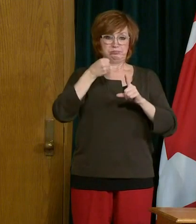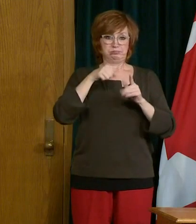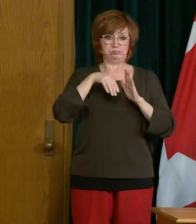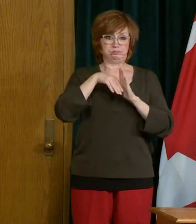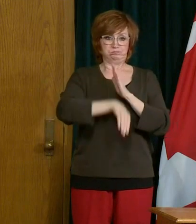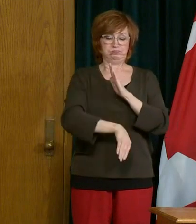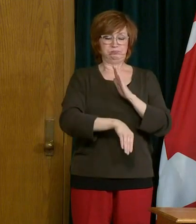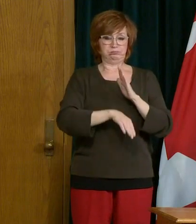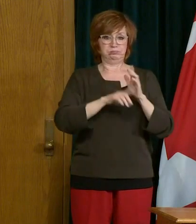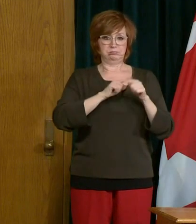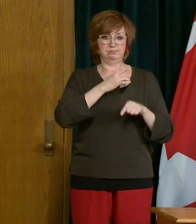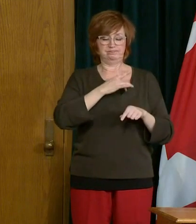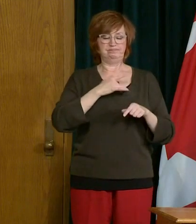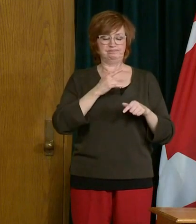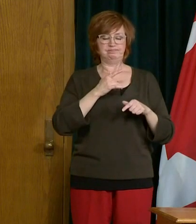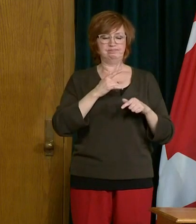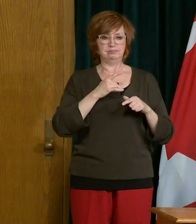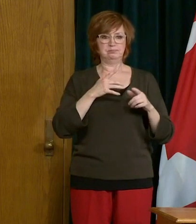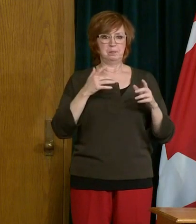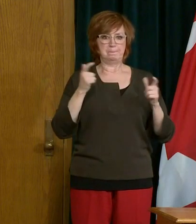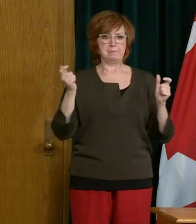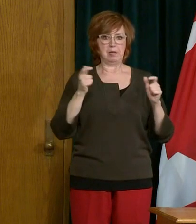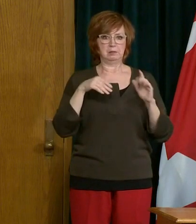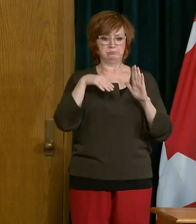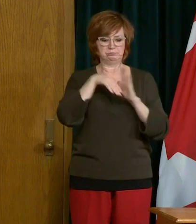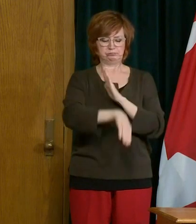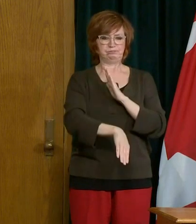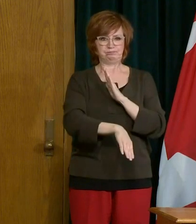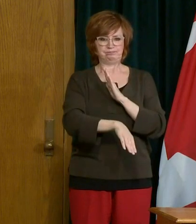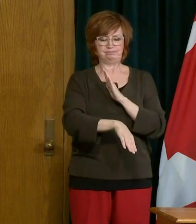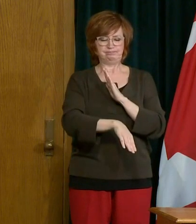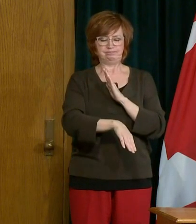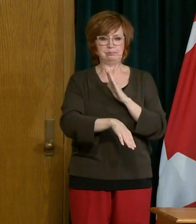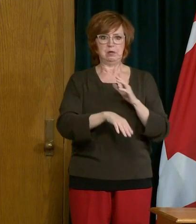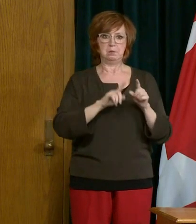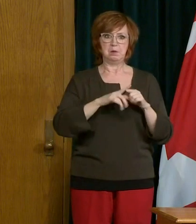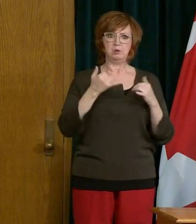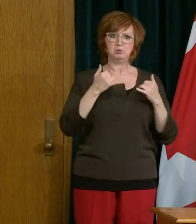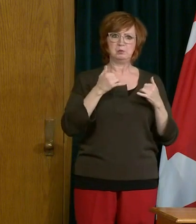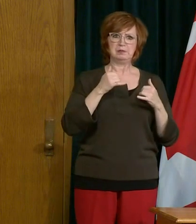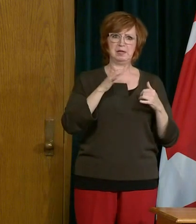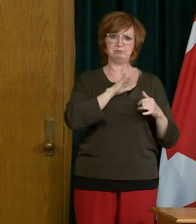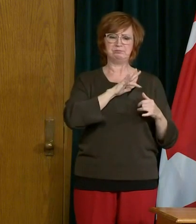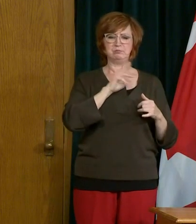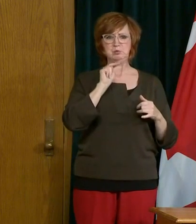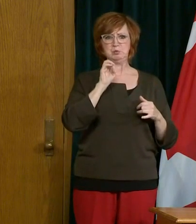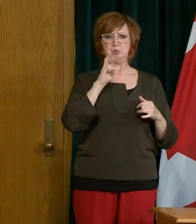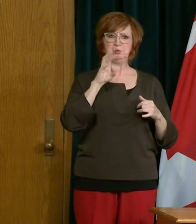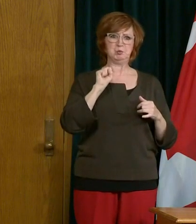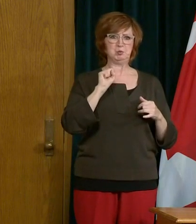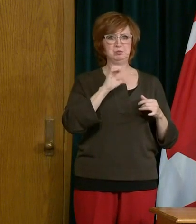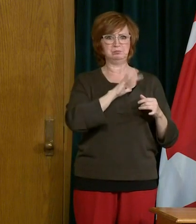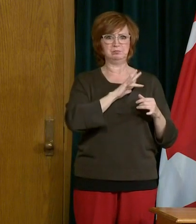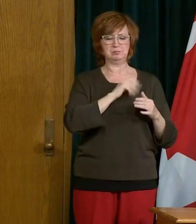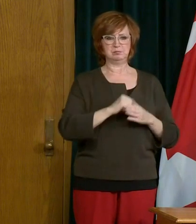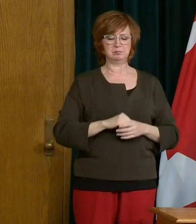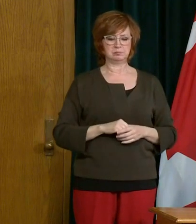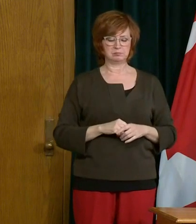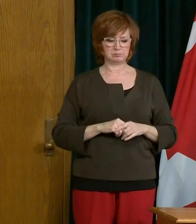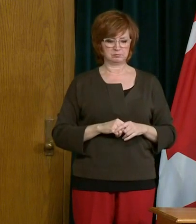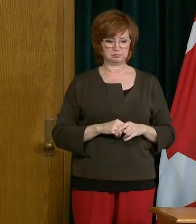but I would say there's also some fairly positive news that has come out just today in the fact that these impacts seem to